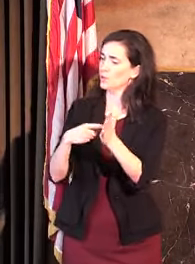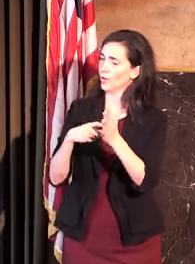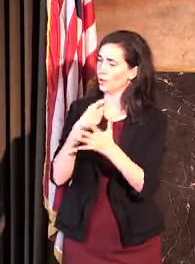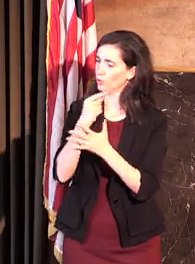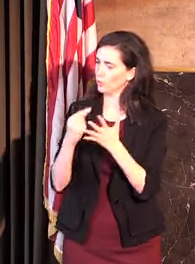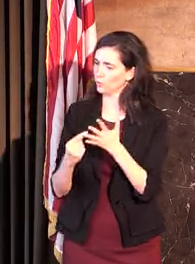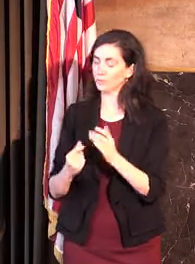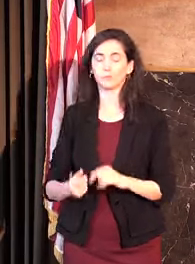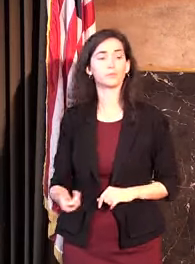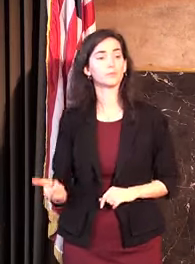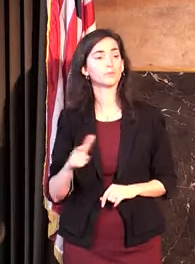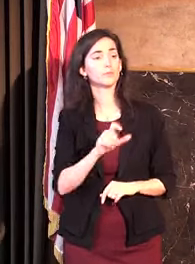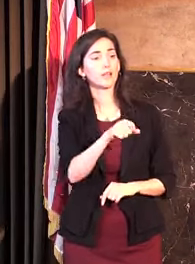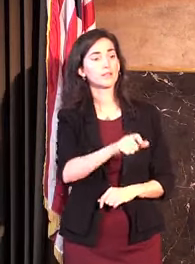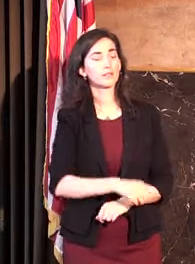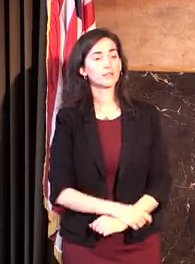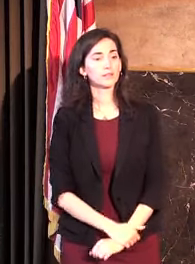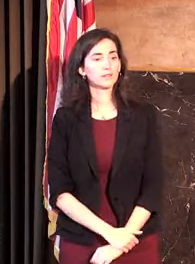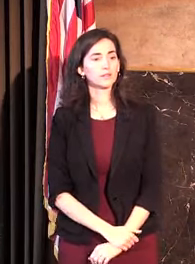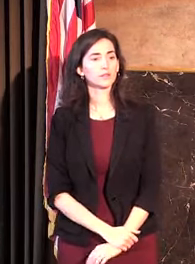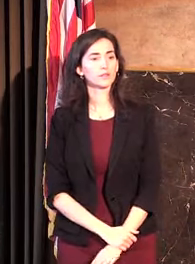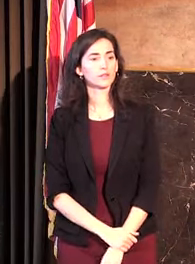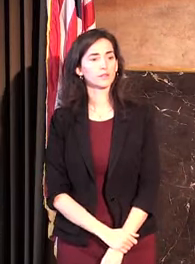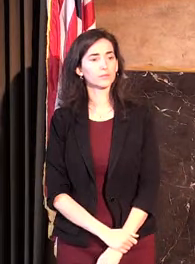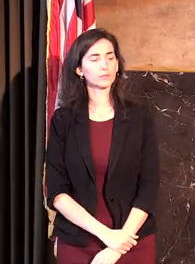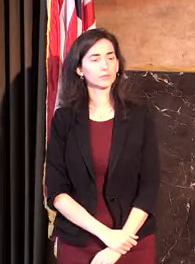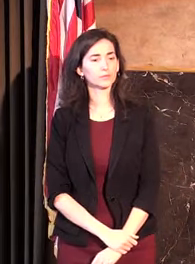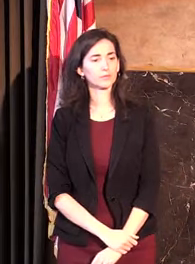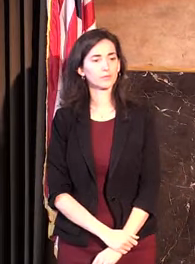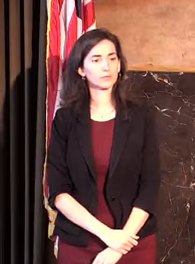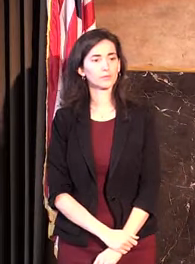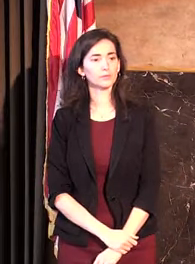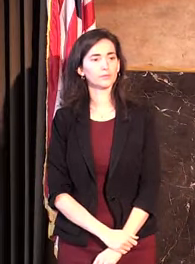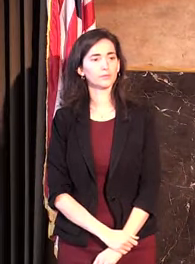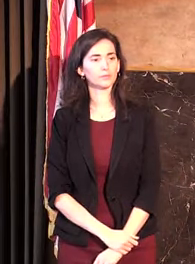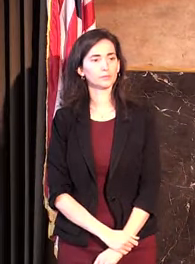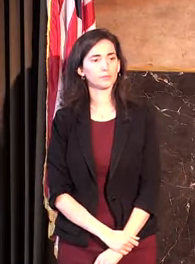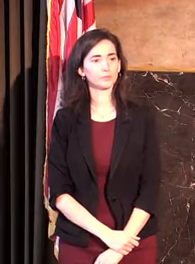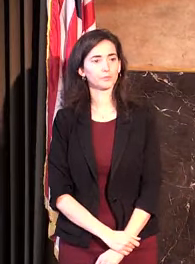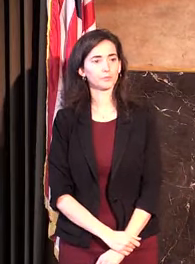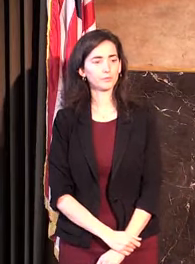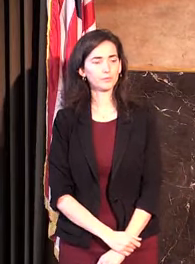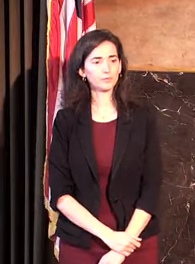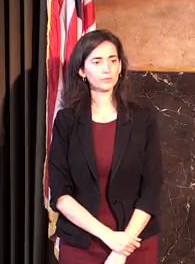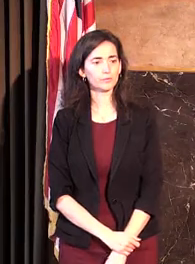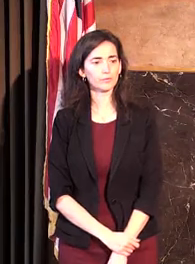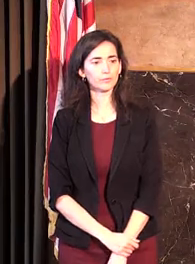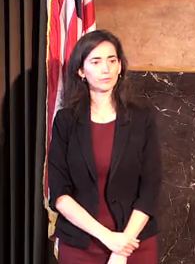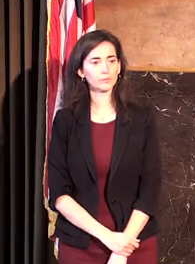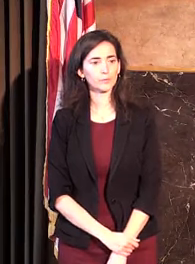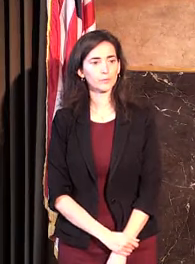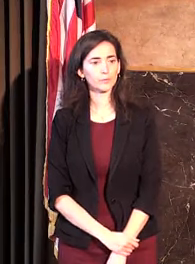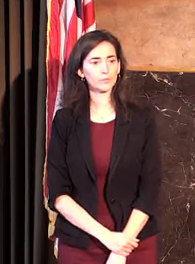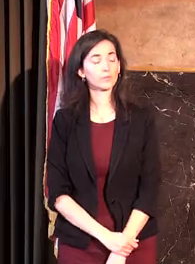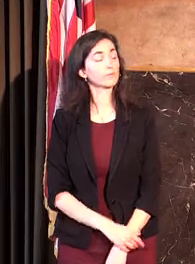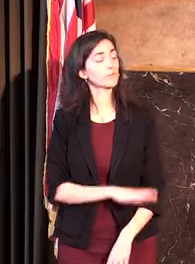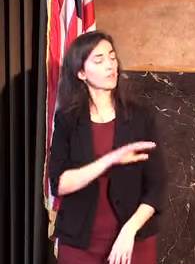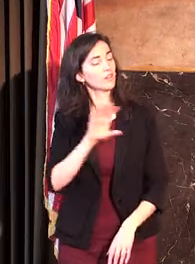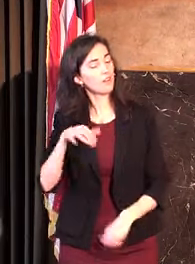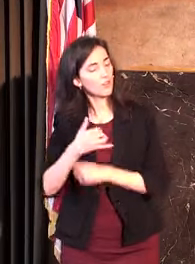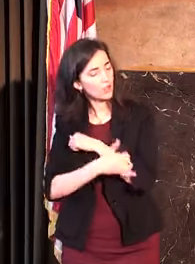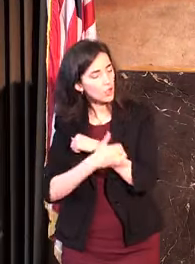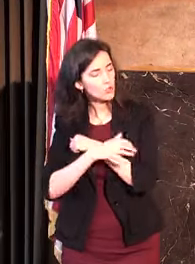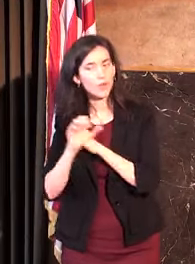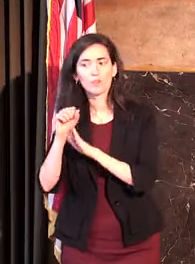Yes. Given what we've seen in other countries and other states going on right now with implementing restrictions